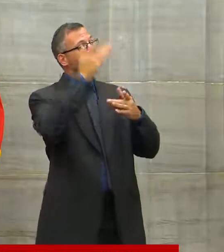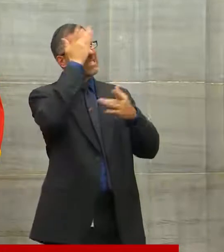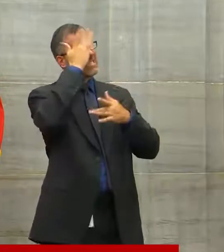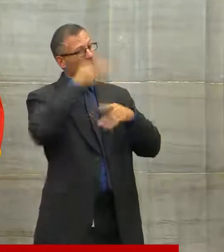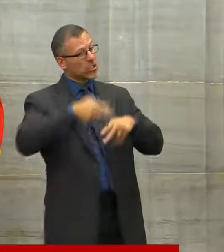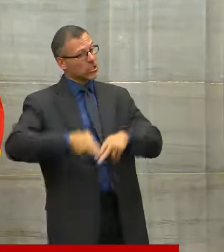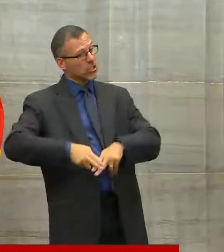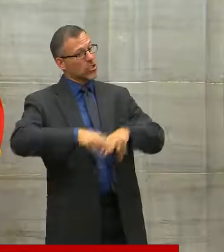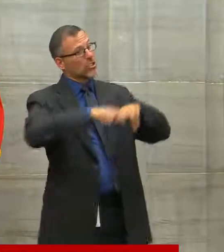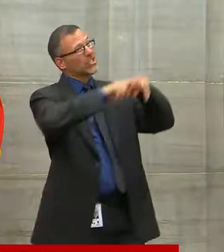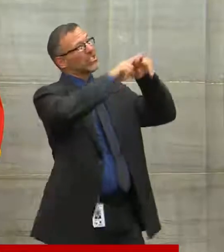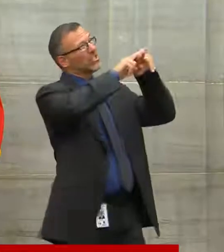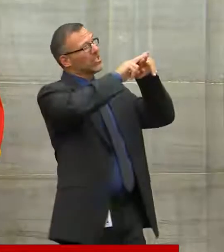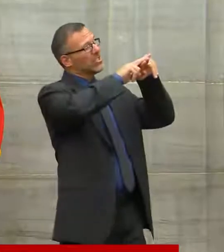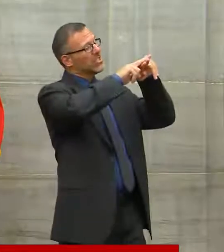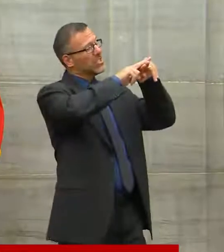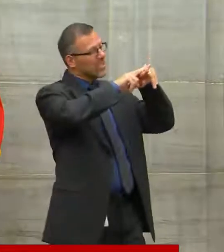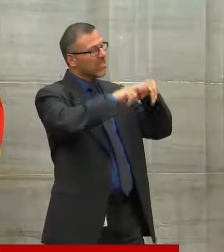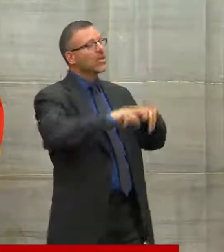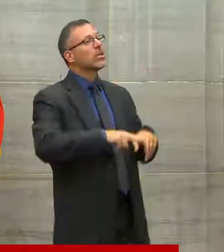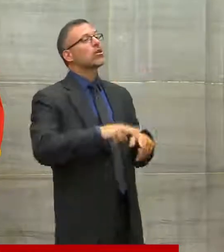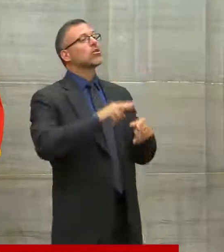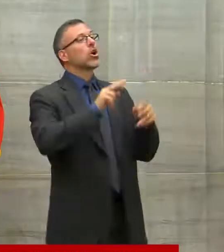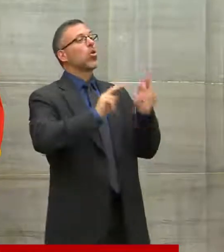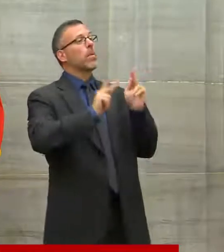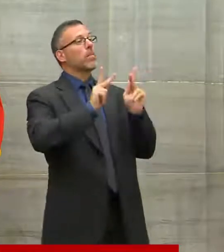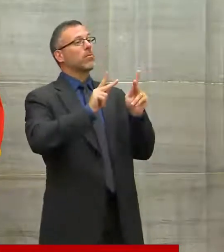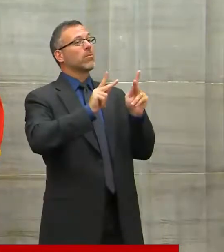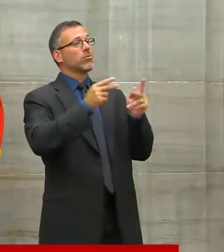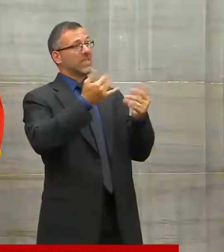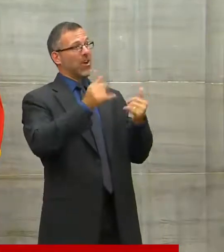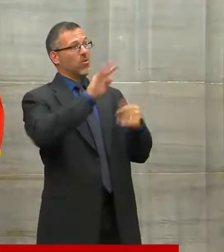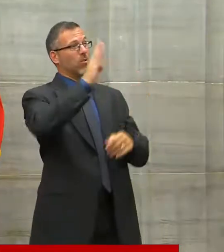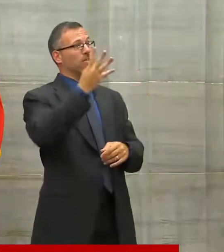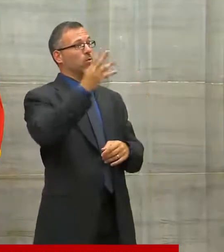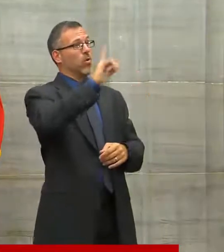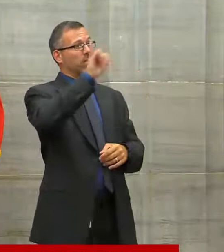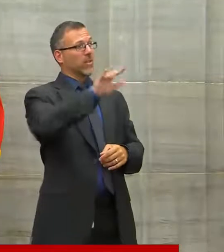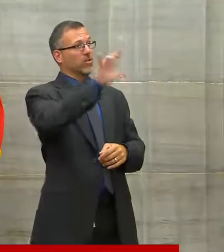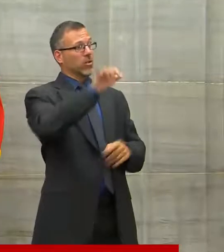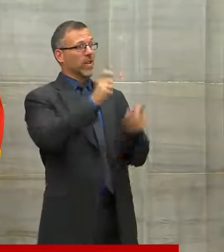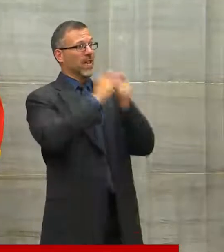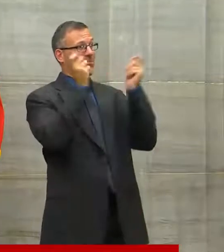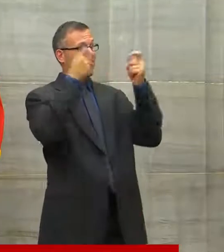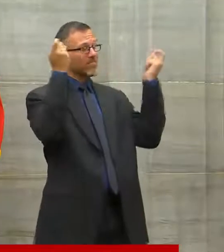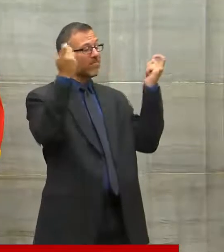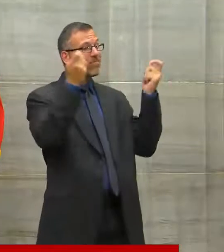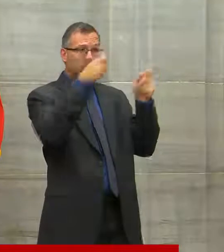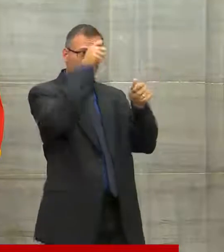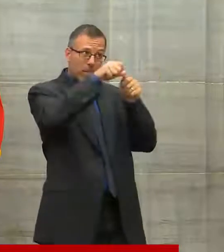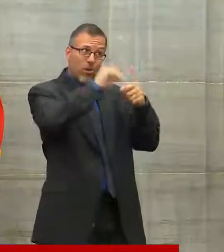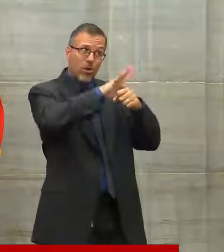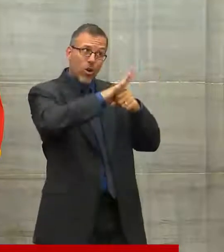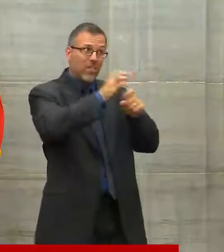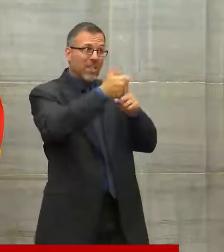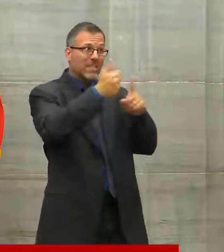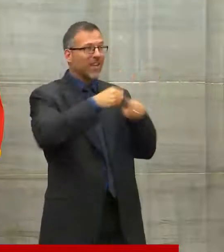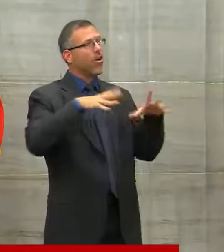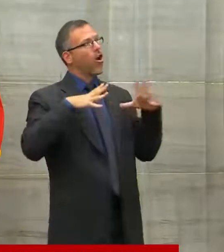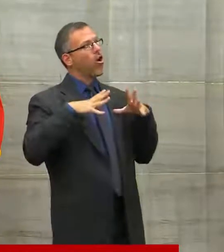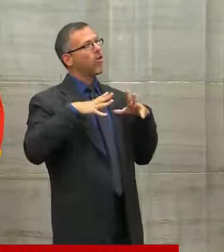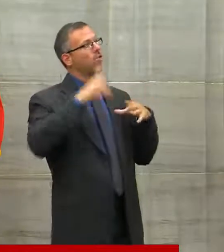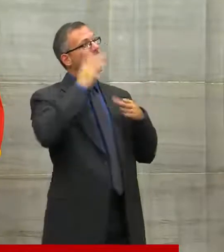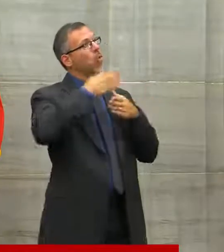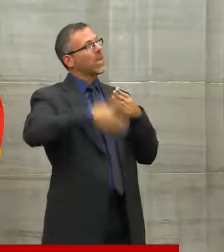steps backwards. So as people approach this holiday weekend, they got to keep in mind that COVID's not taking a holiday.